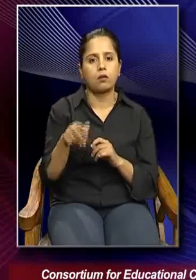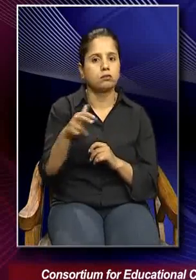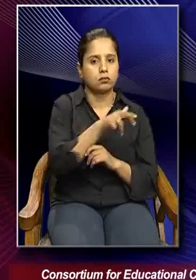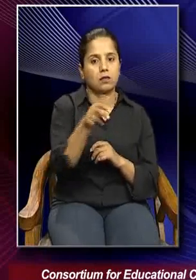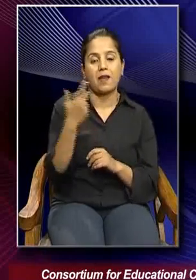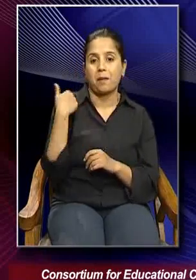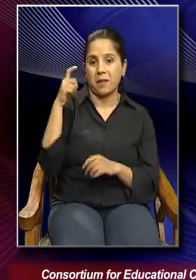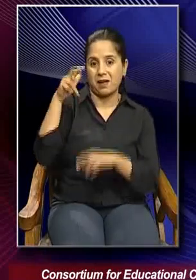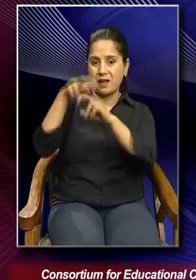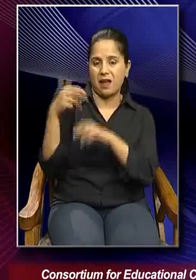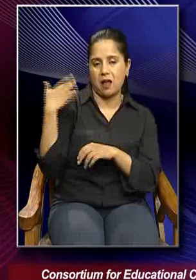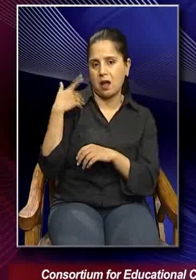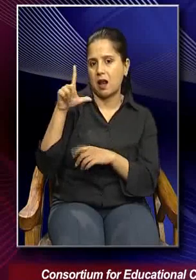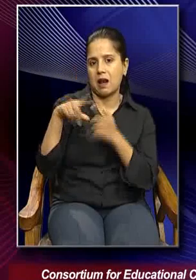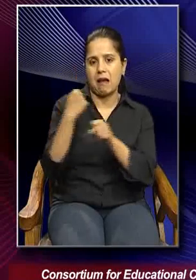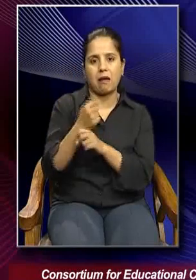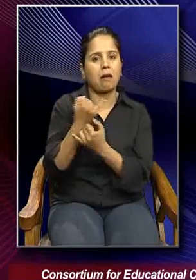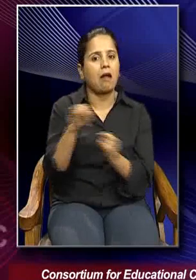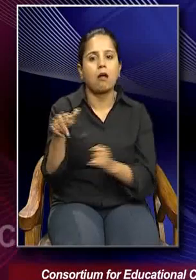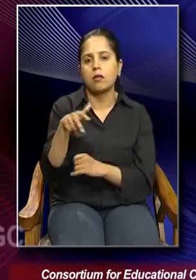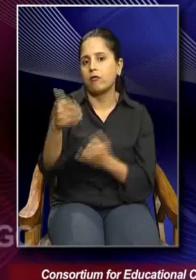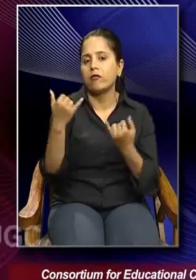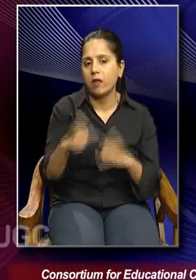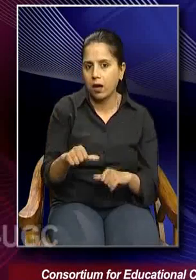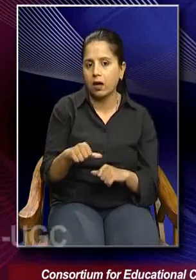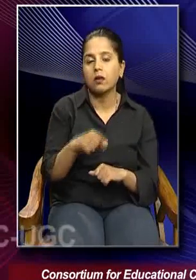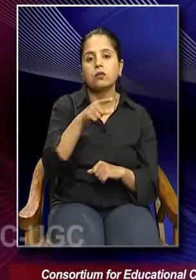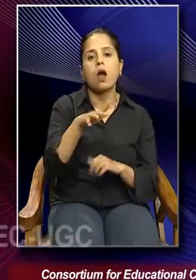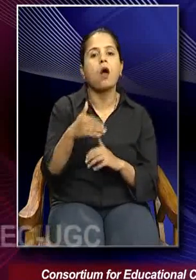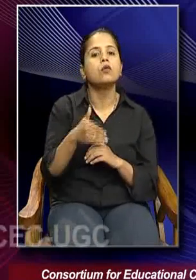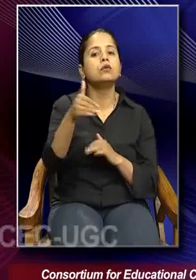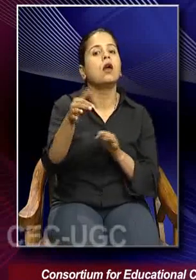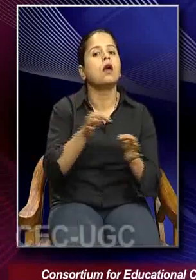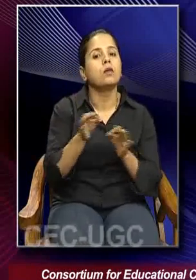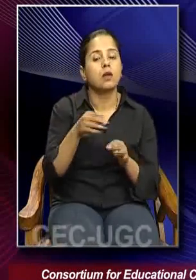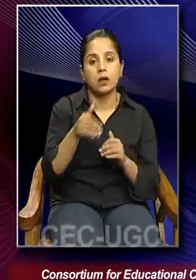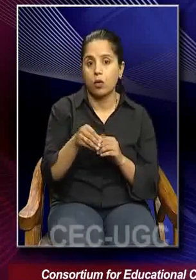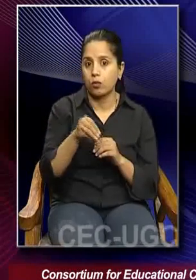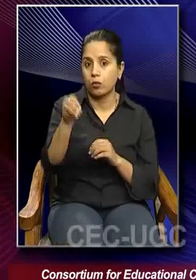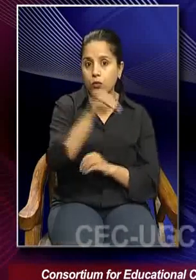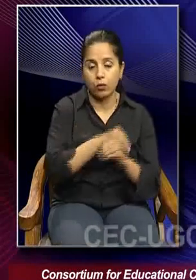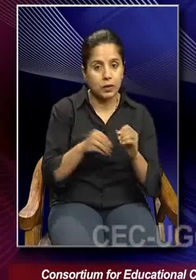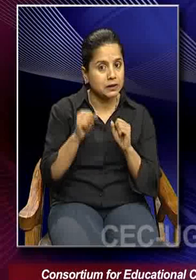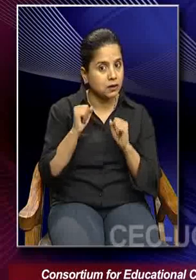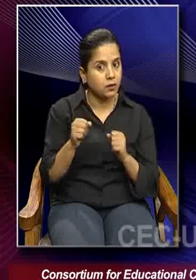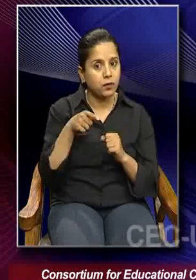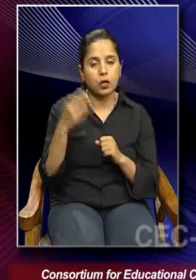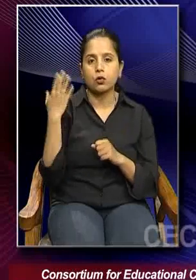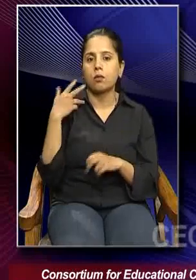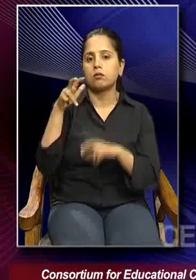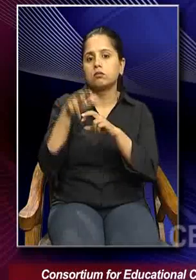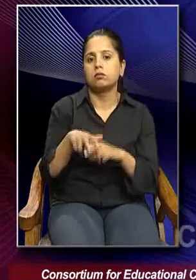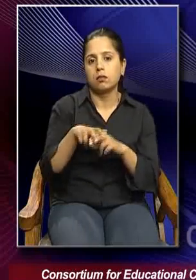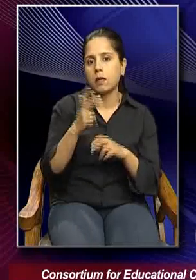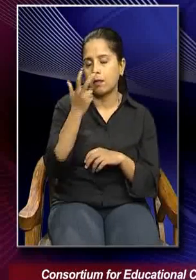is telling him how to move forward. And since he cannot move, he is sitting on the shoulder of the blind